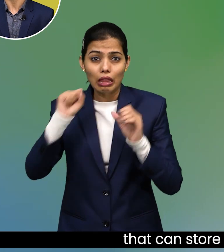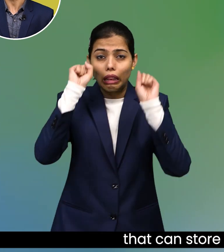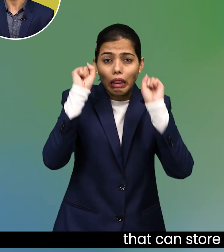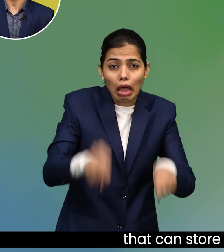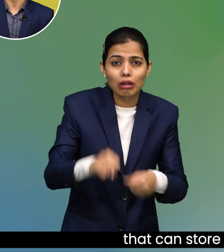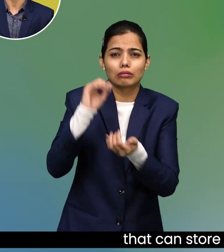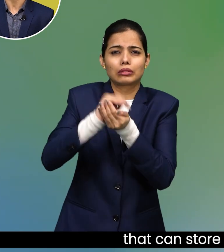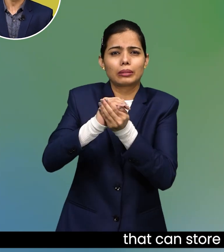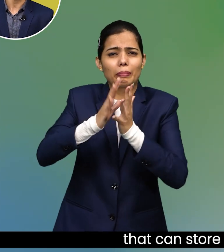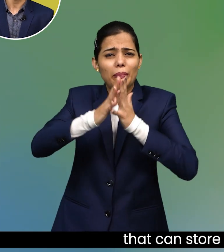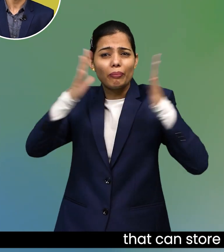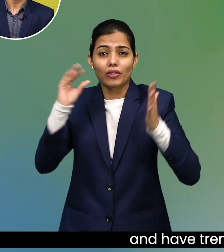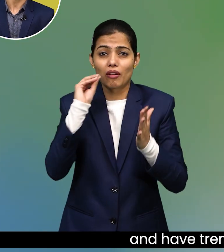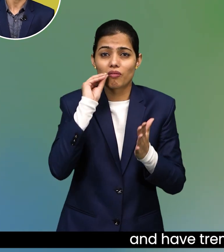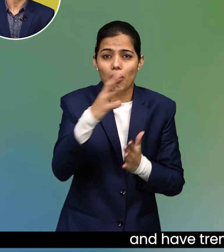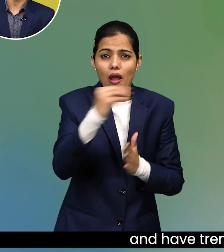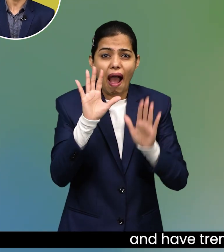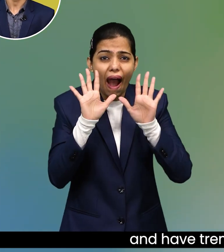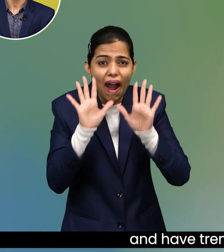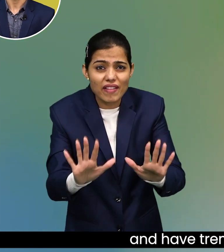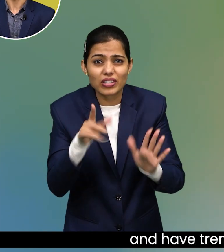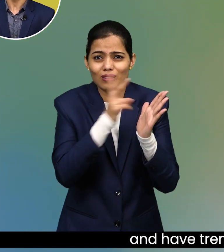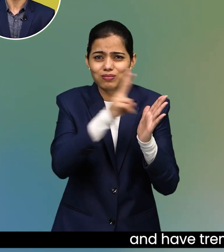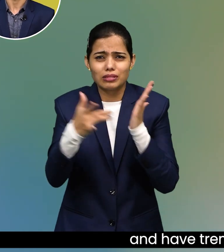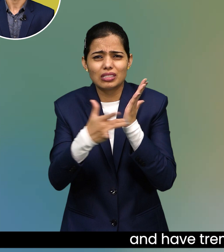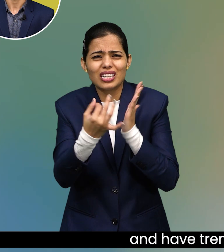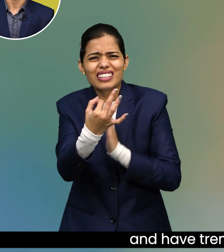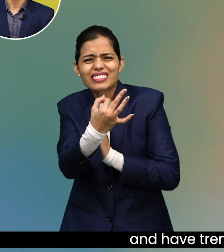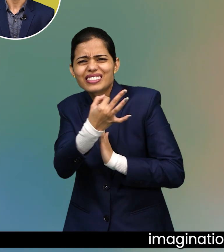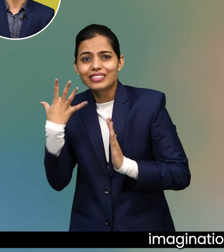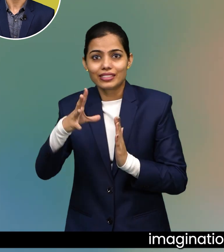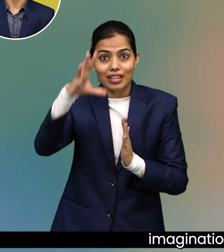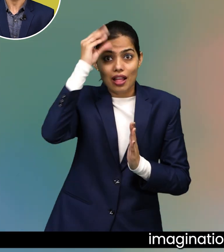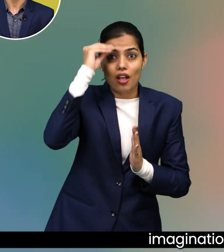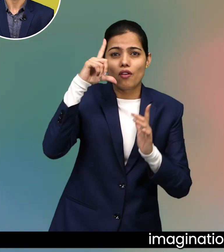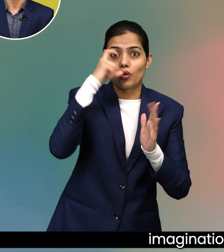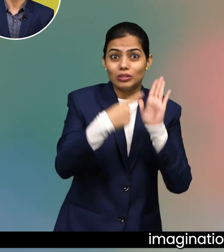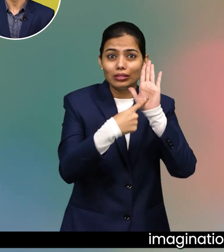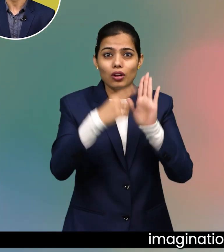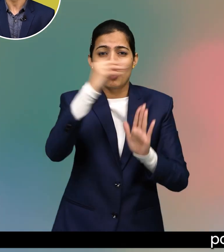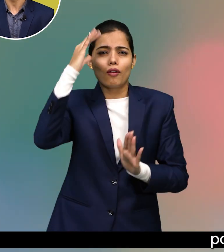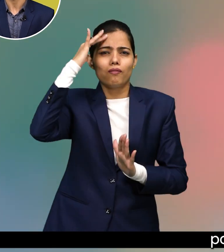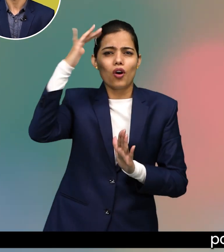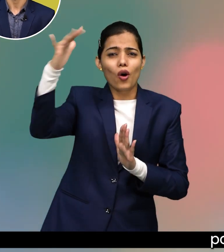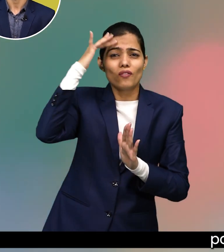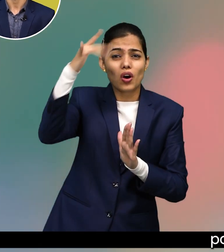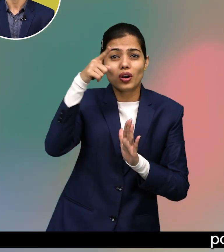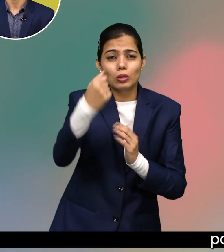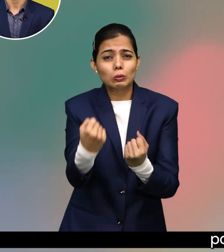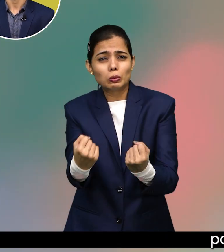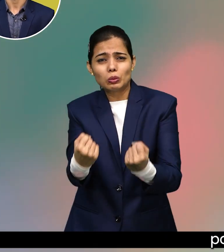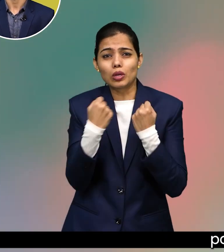store lots of information and have tremendous learning, imagination and thinking powers.